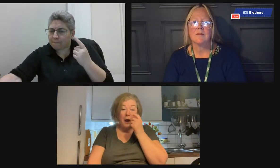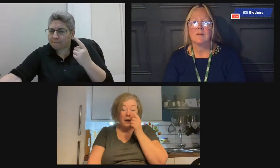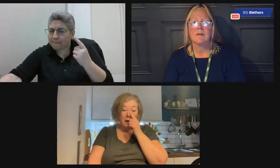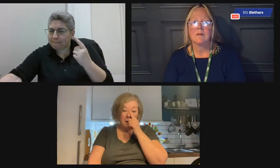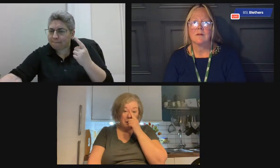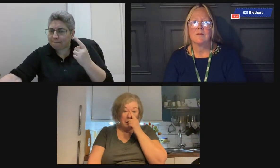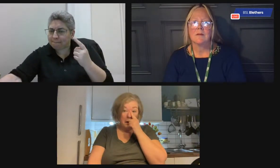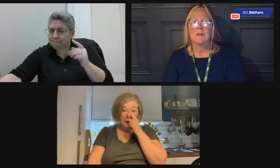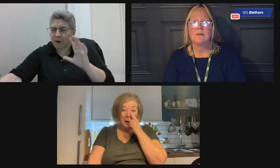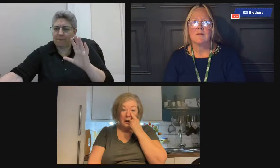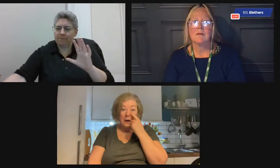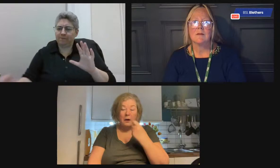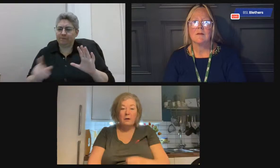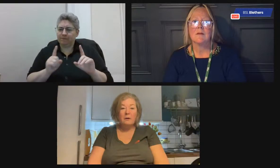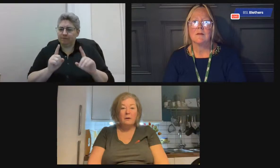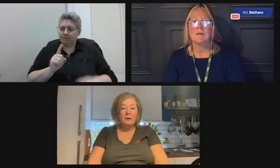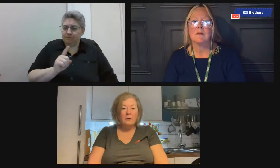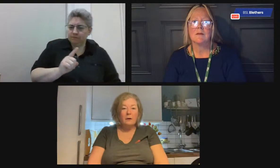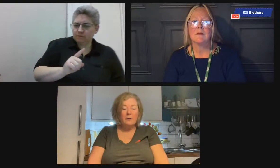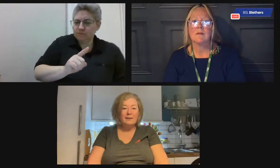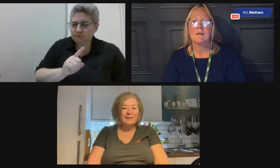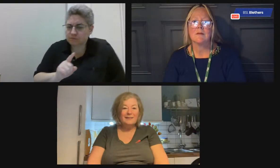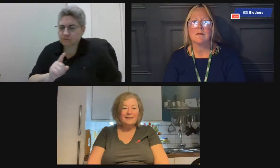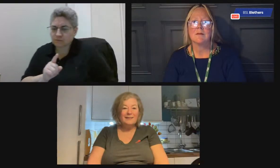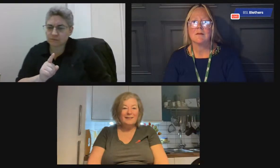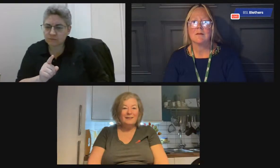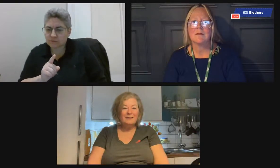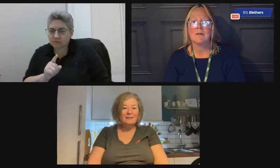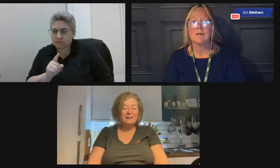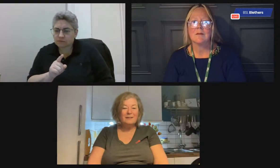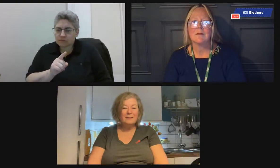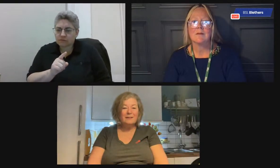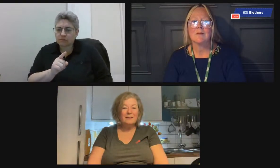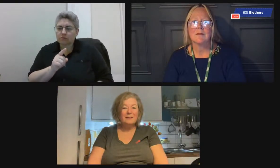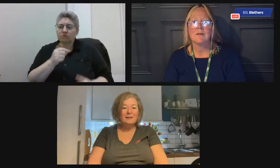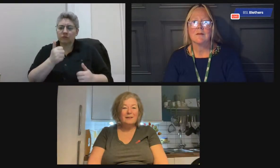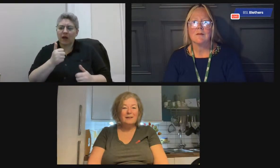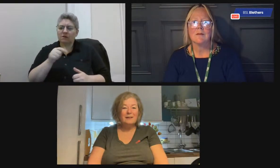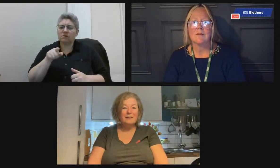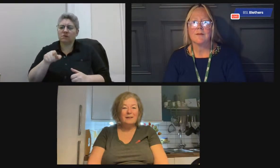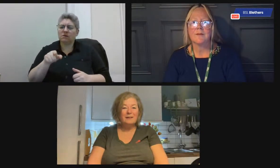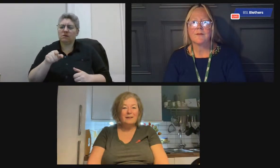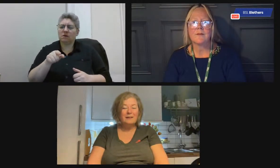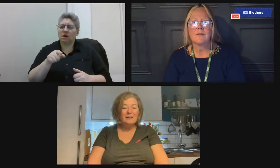everywhere? Okay, let's Yeah. have a look. What else is coming in?